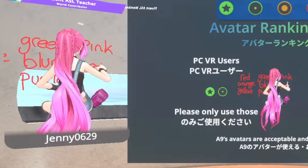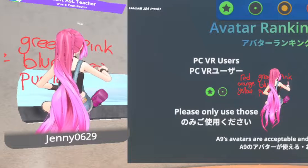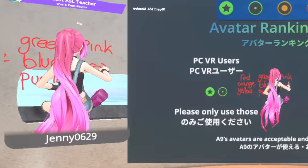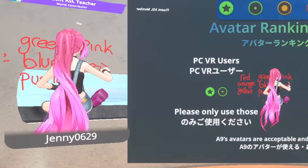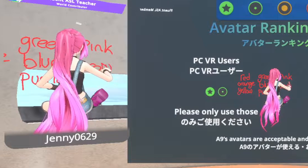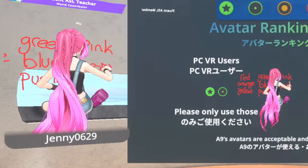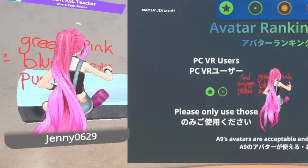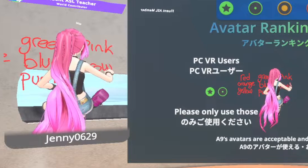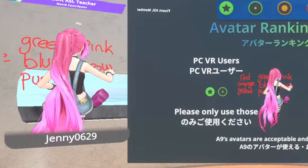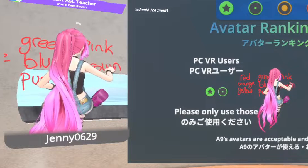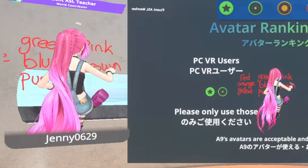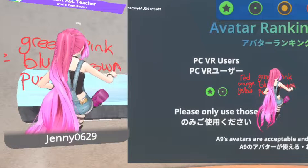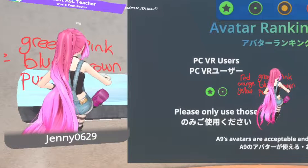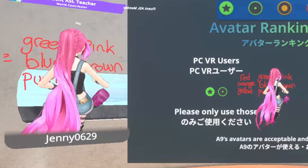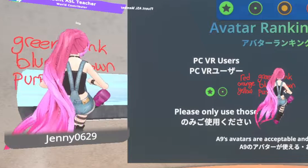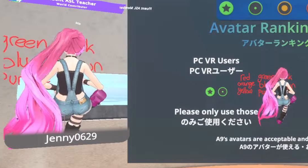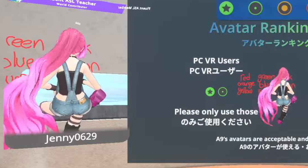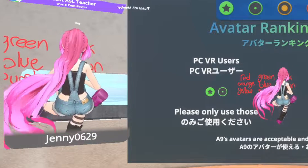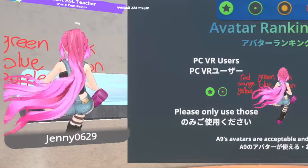brown,